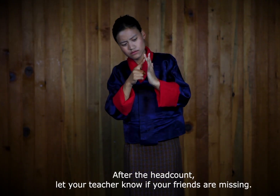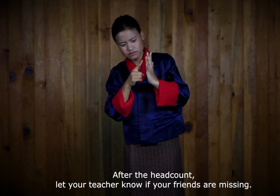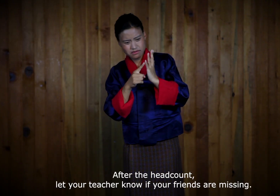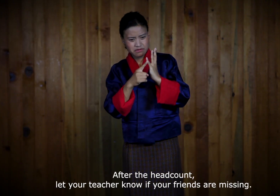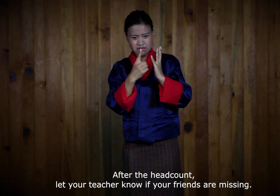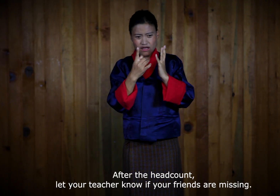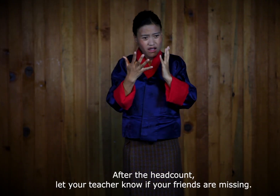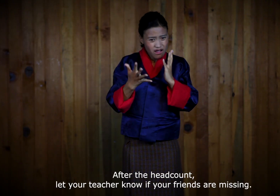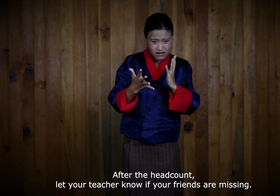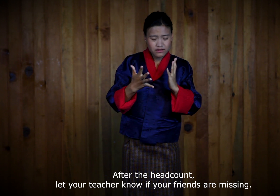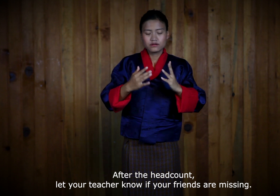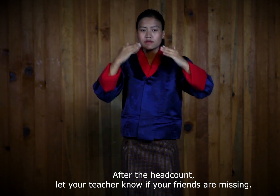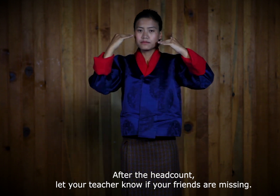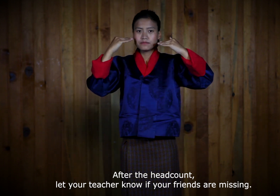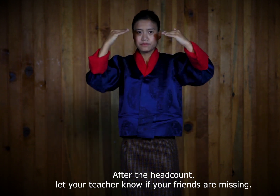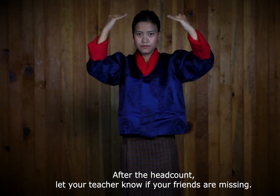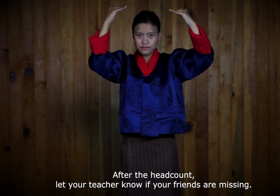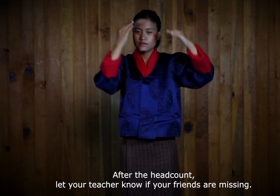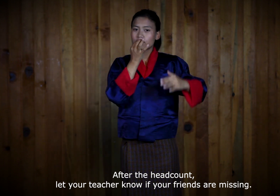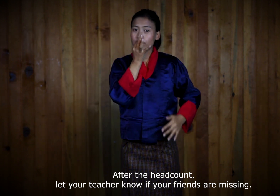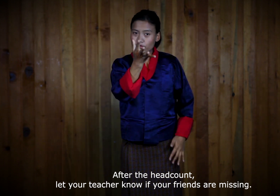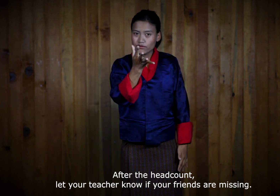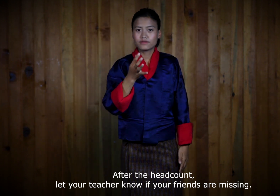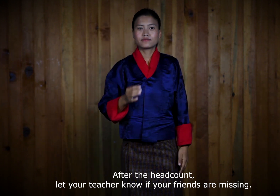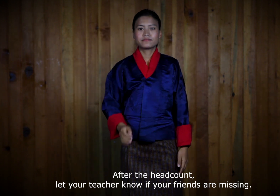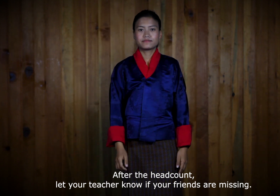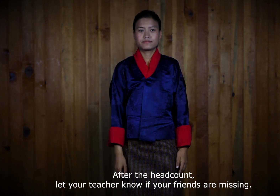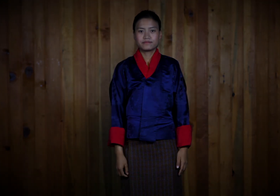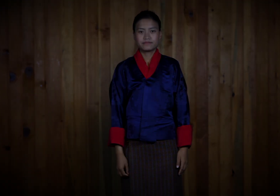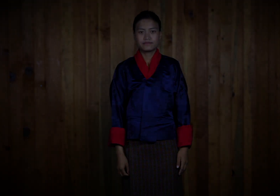head count, let your teacher know if your friends are missing.